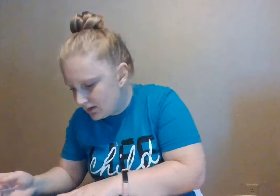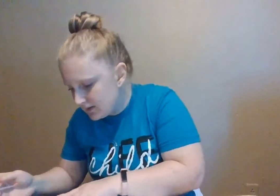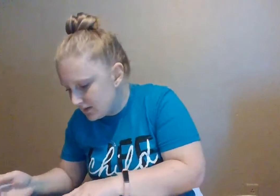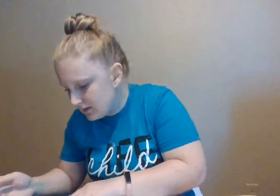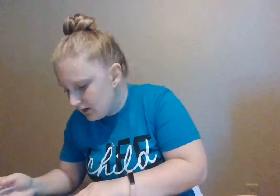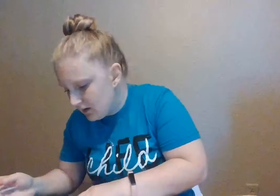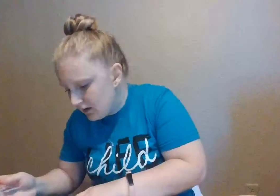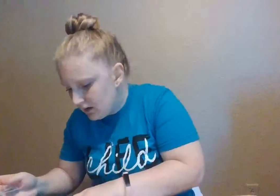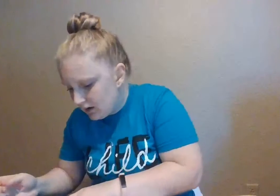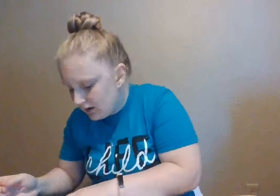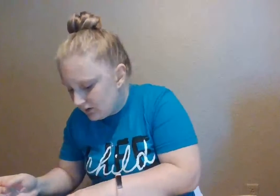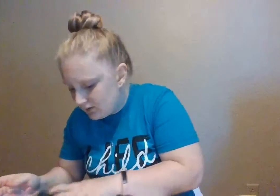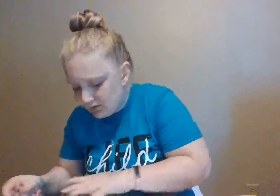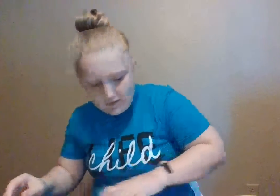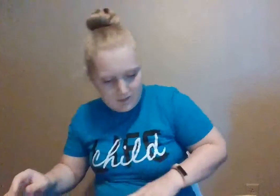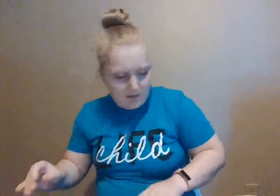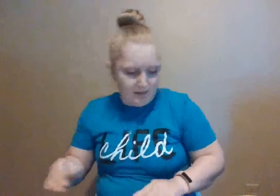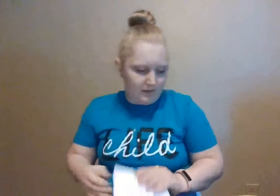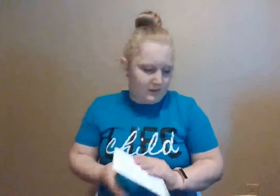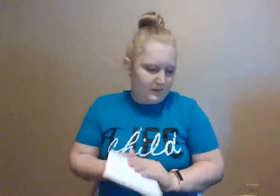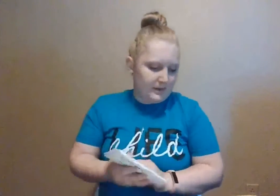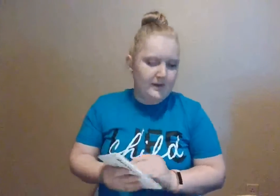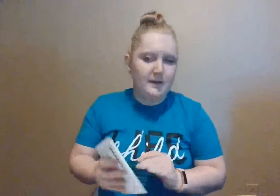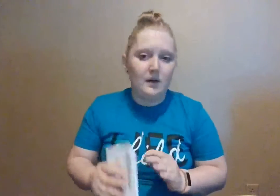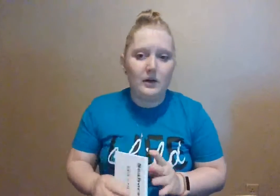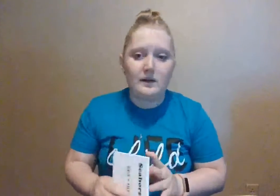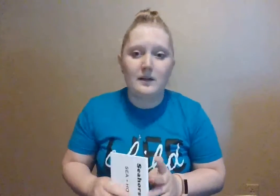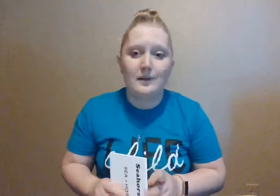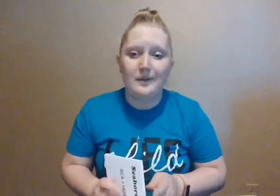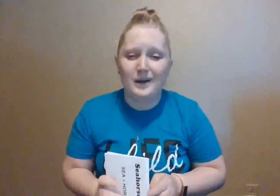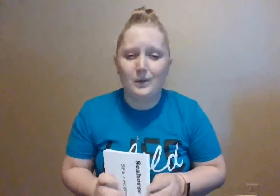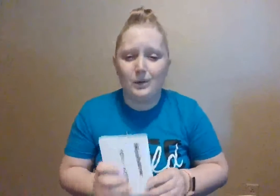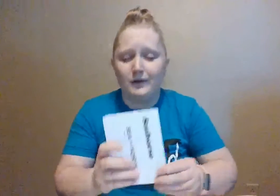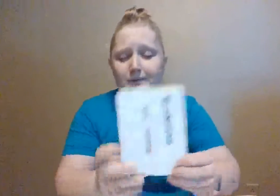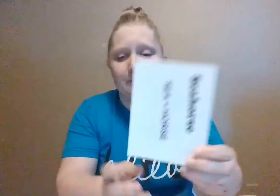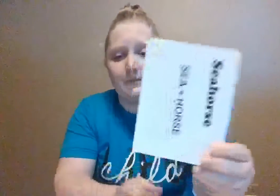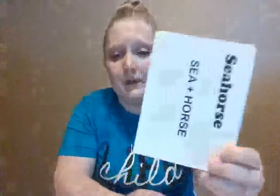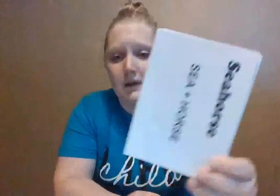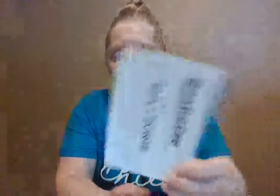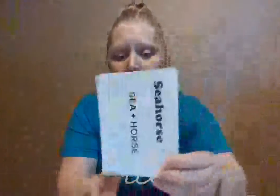seahorse? I don't think we do, but seahorses are really cool.